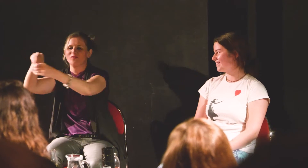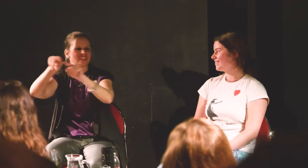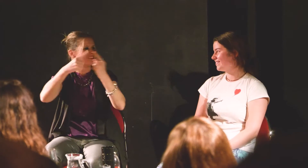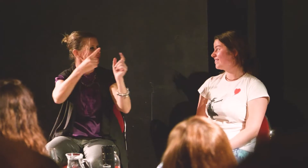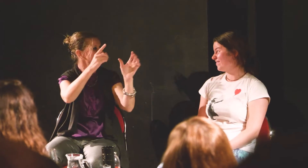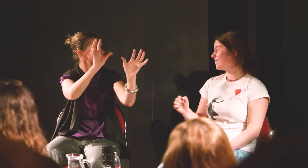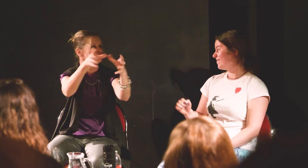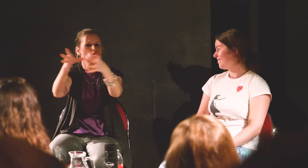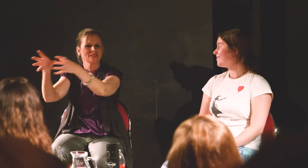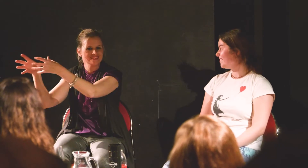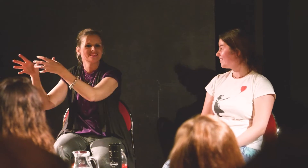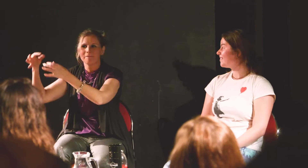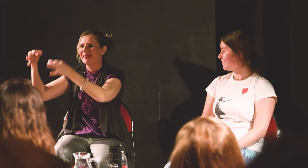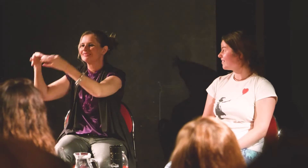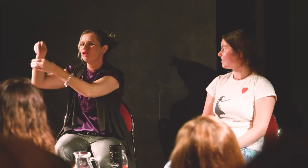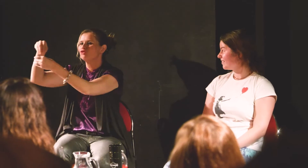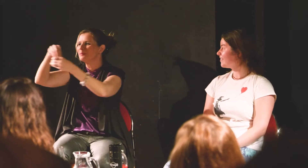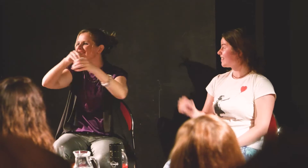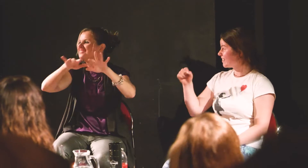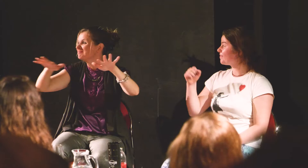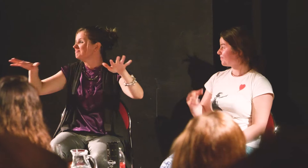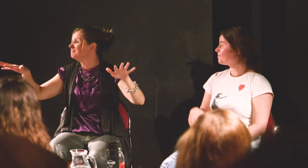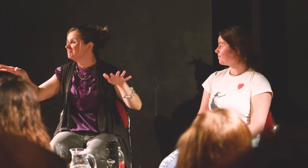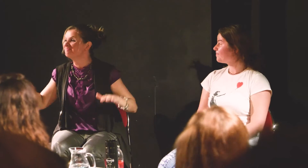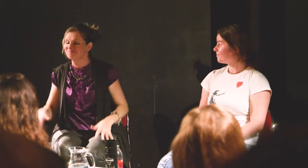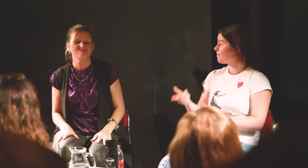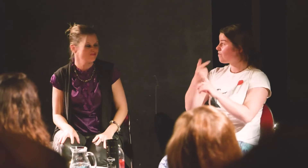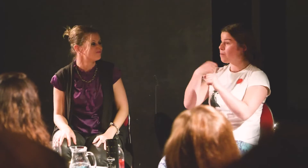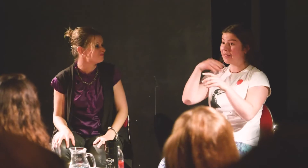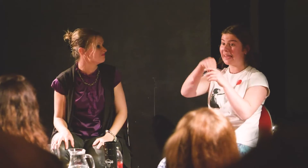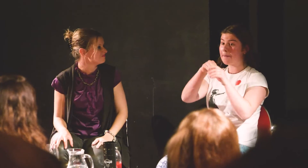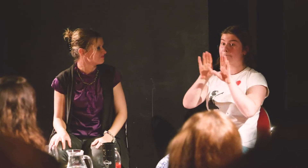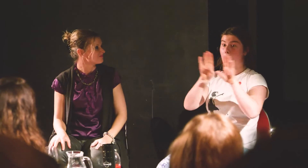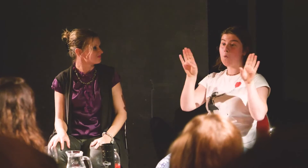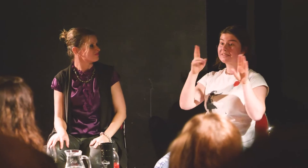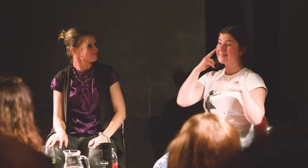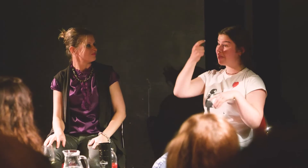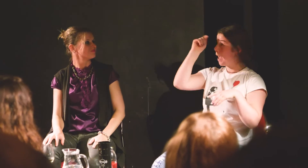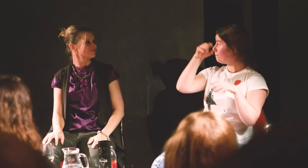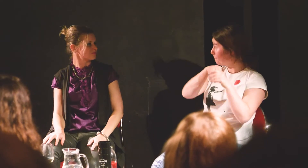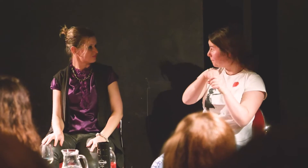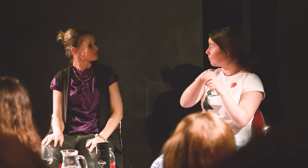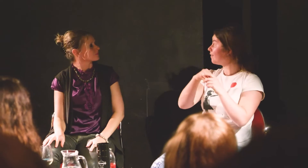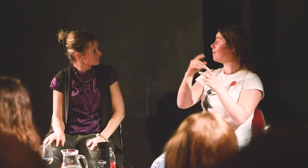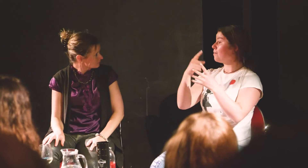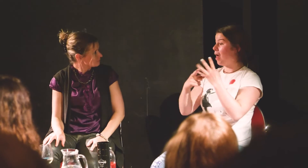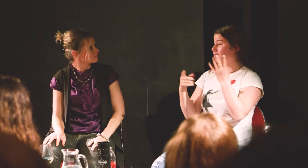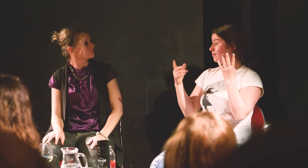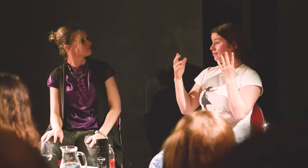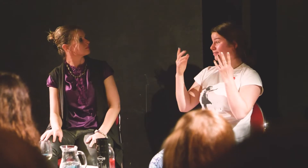You know, you've got to have a lot of fingers in a lot of different pies, but it can get quite political. Yeah, so I've been involved in the board